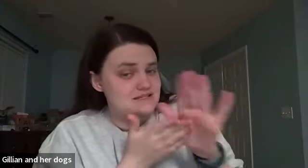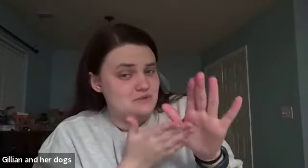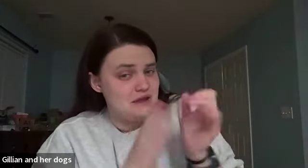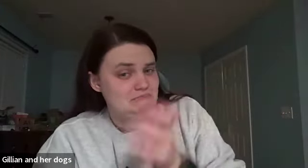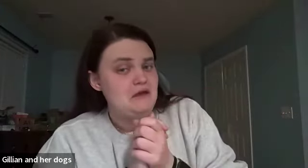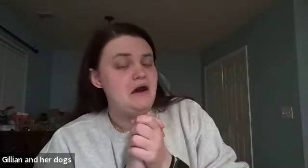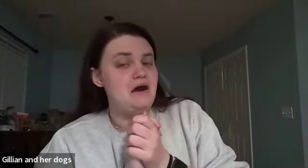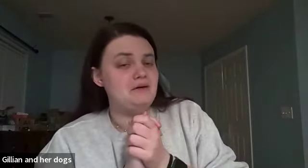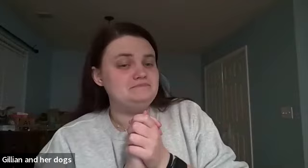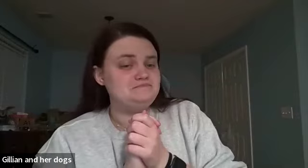nice way.